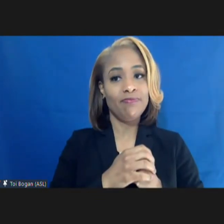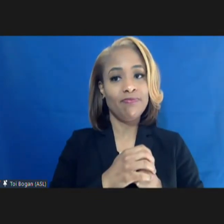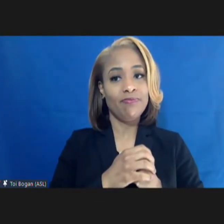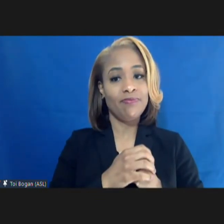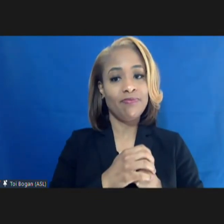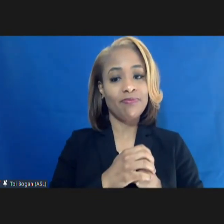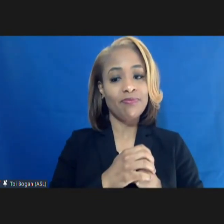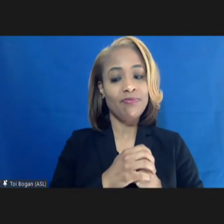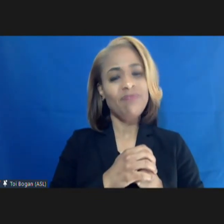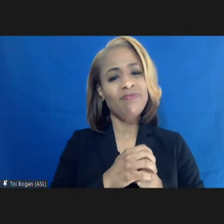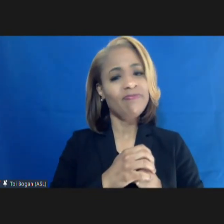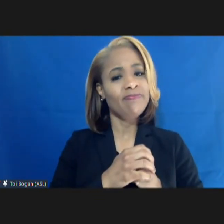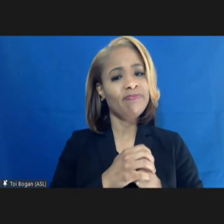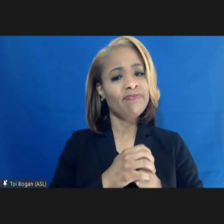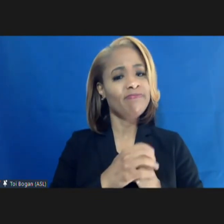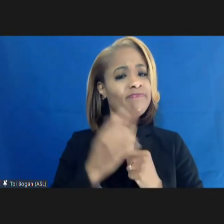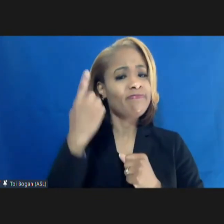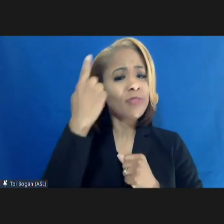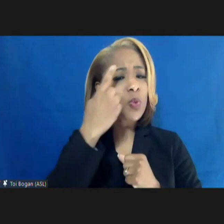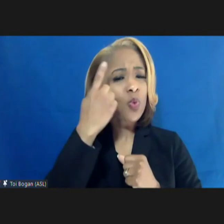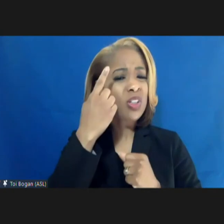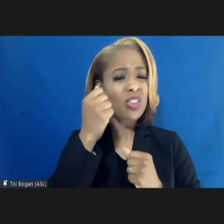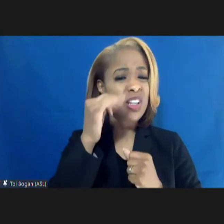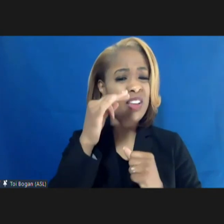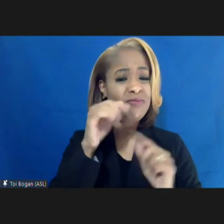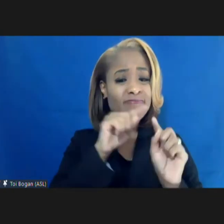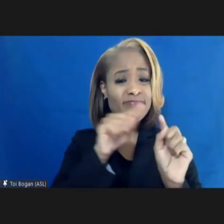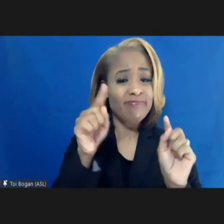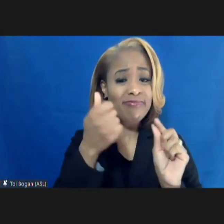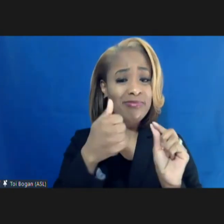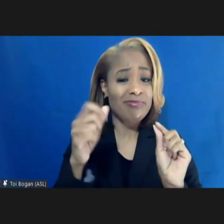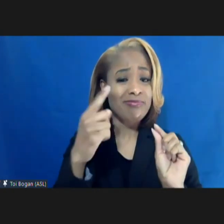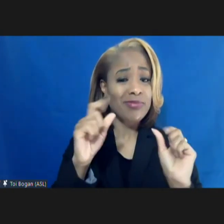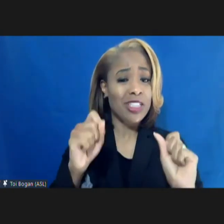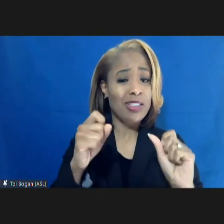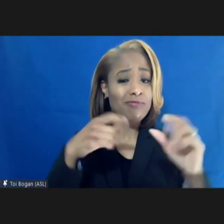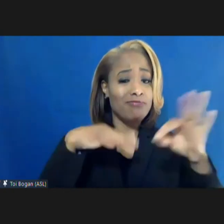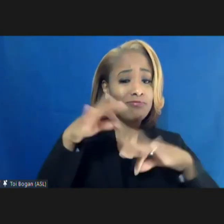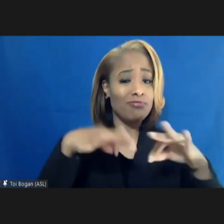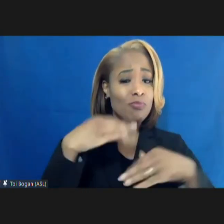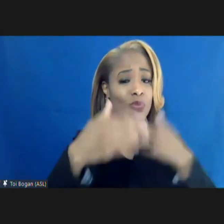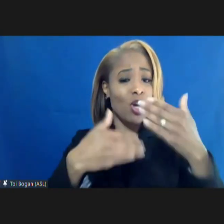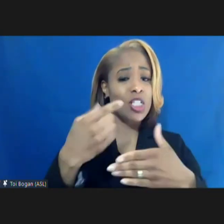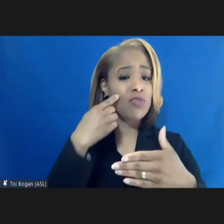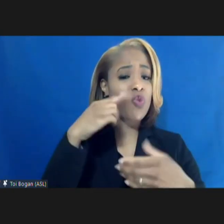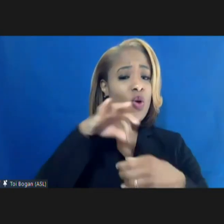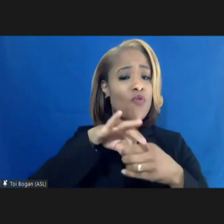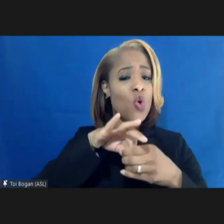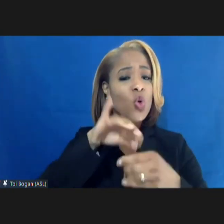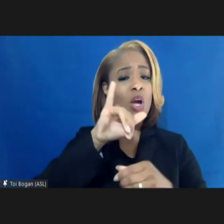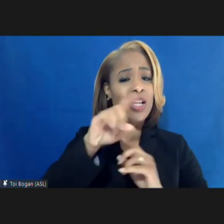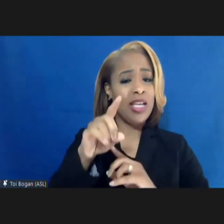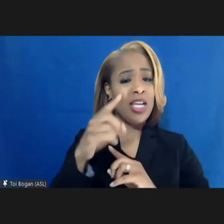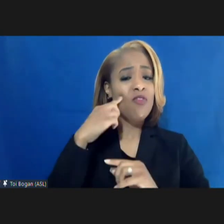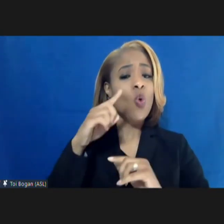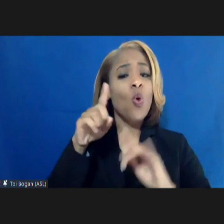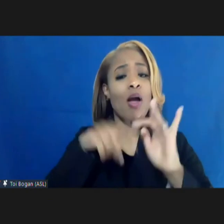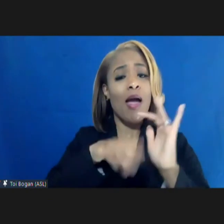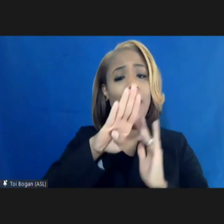I'm wondering if one of you could just describe now the process for voter identification for absentee ballots.